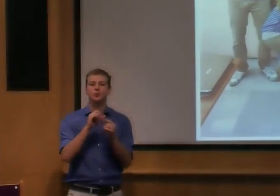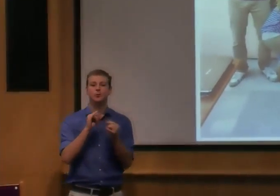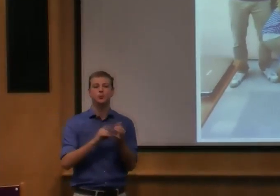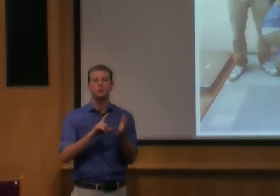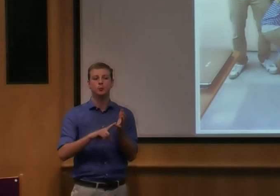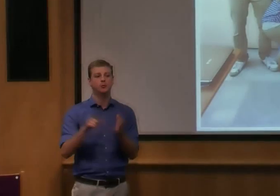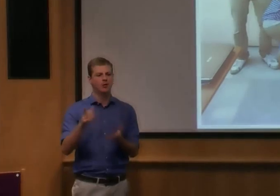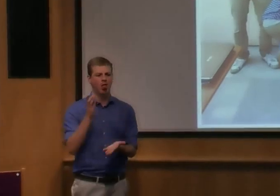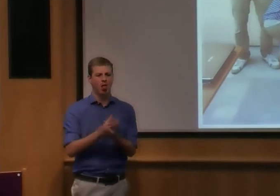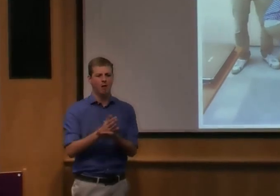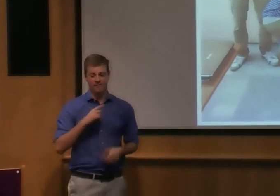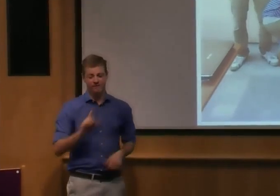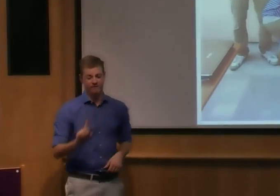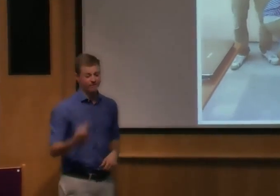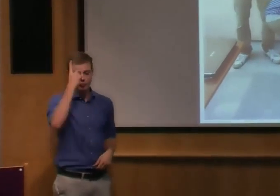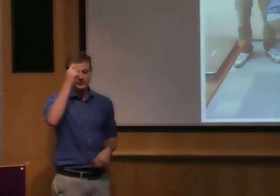the UK.